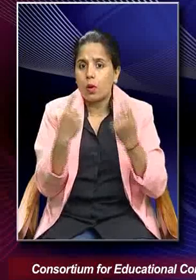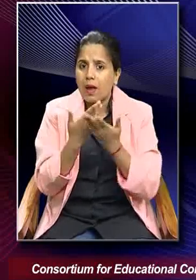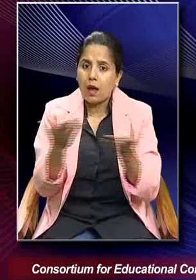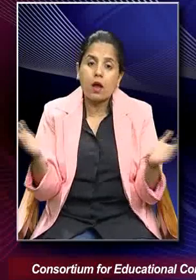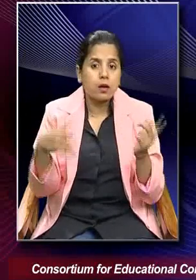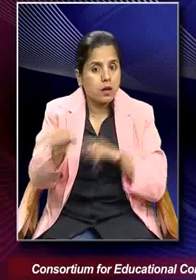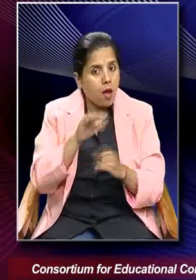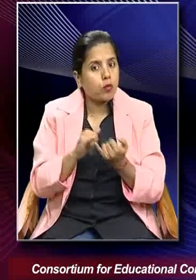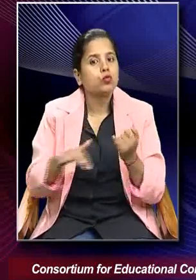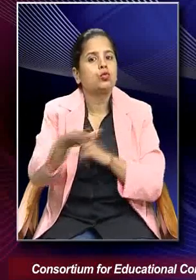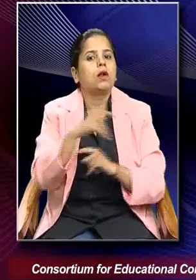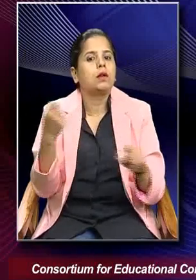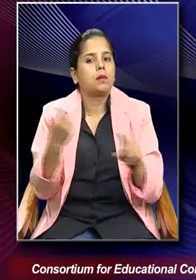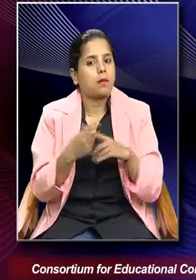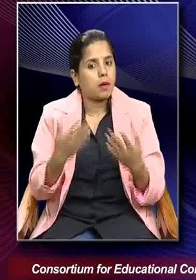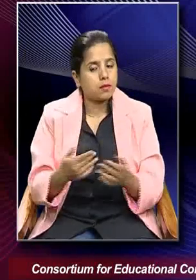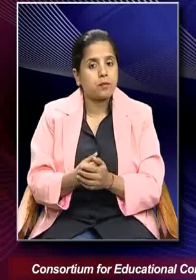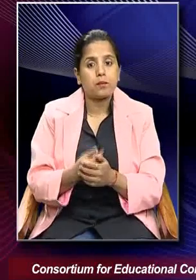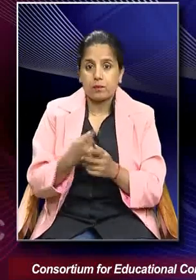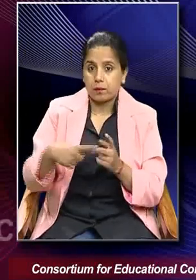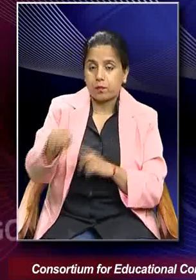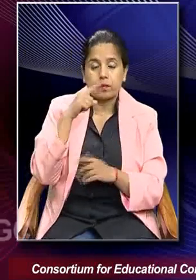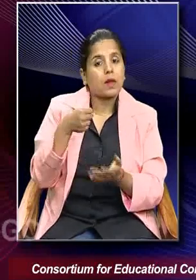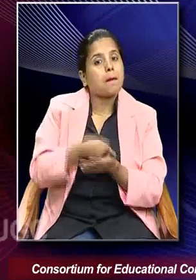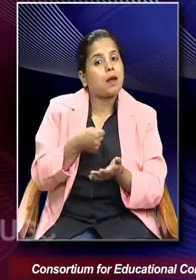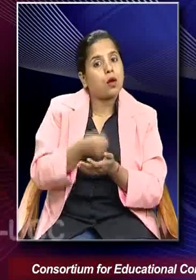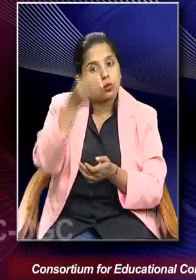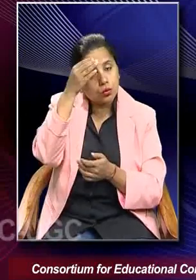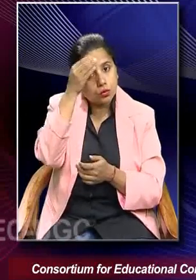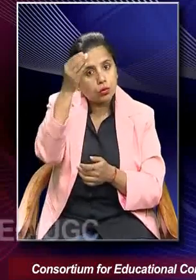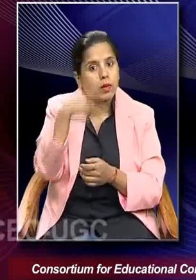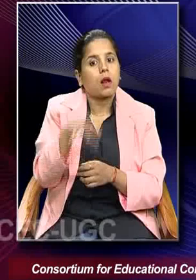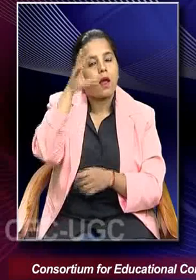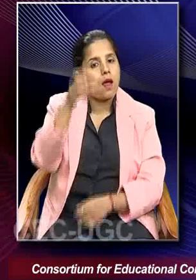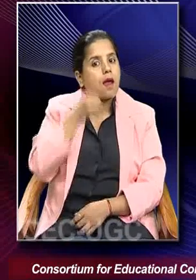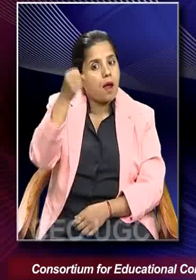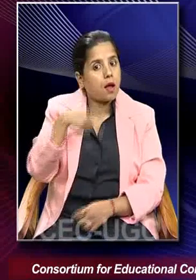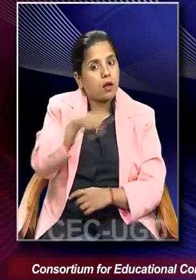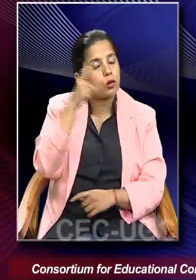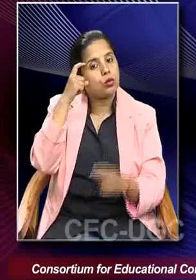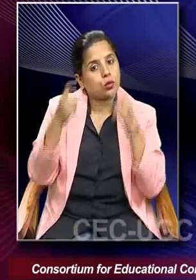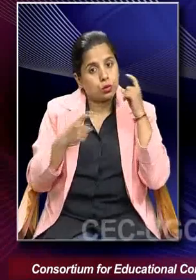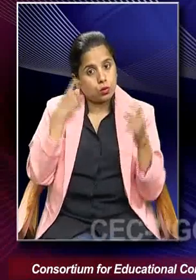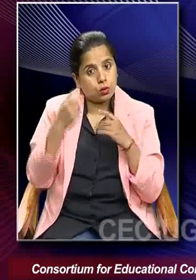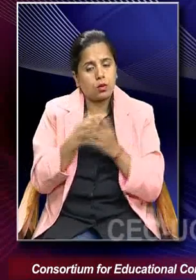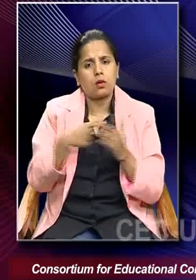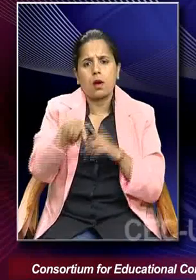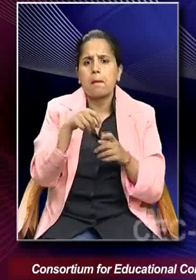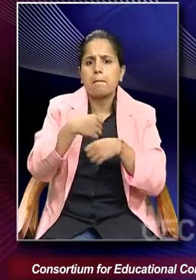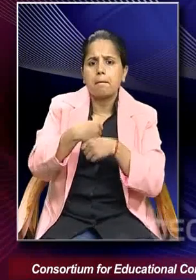society. So these are the basic concepts of Gandhian thoughts, which form